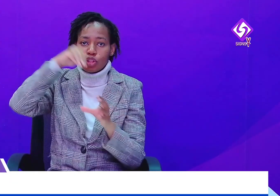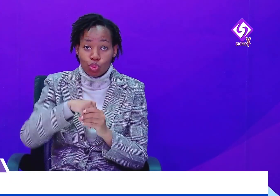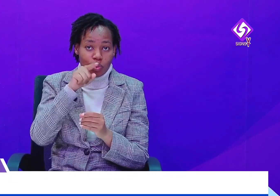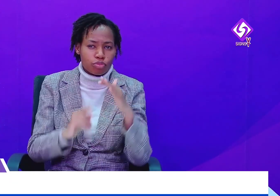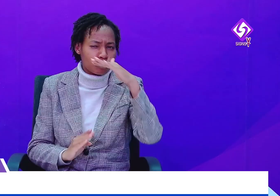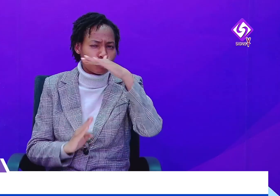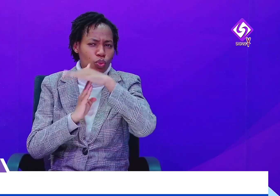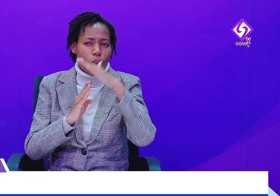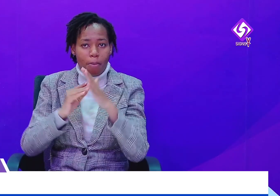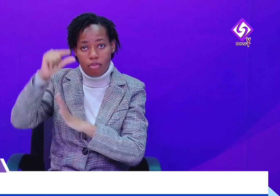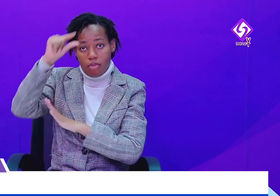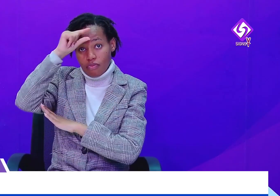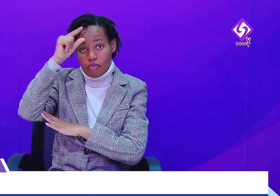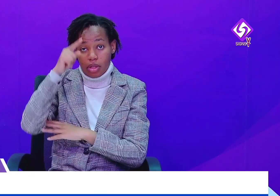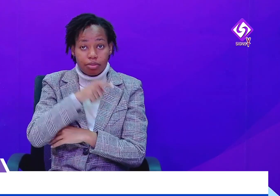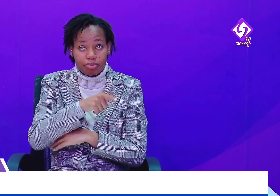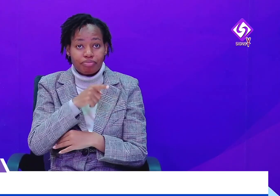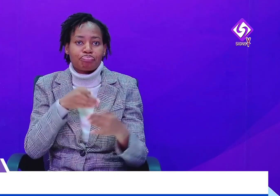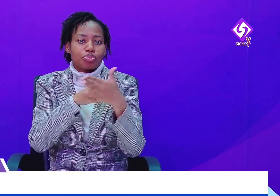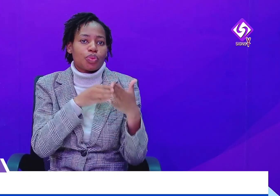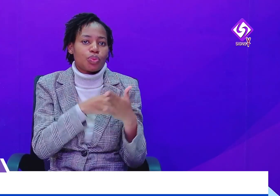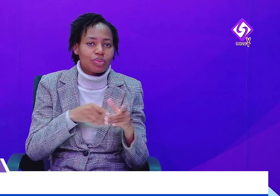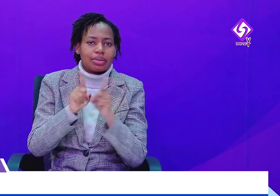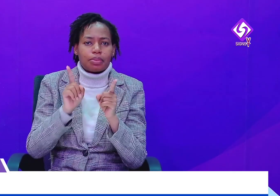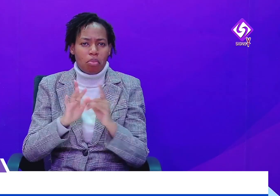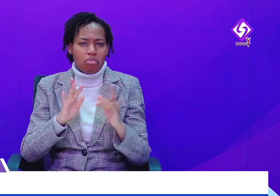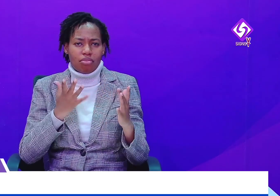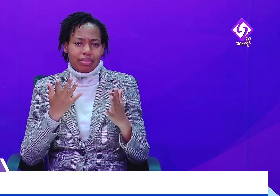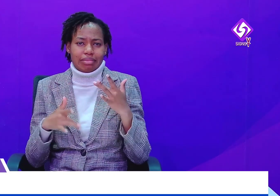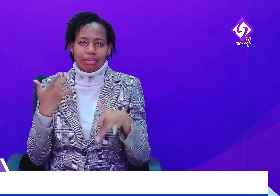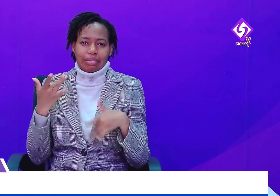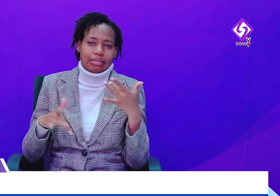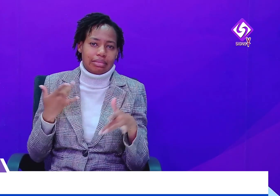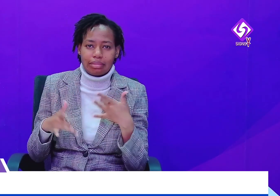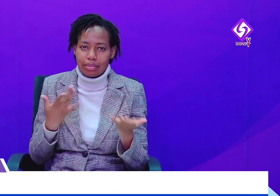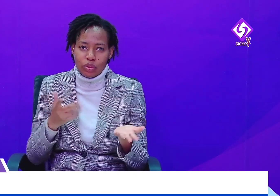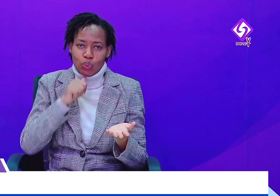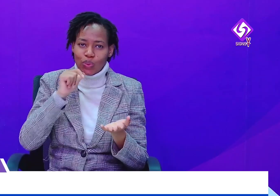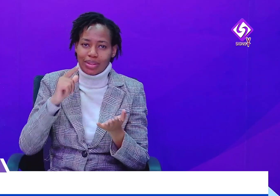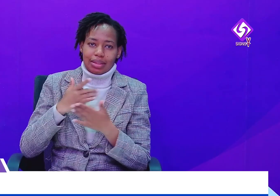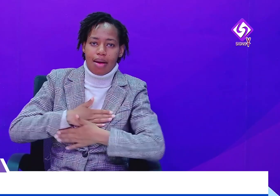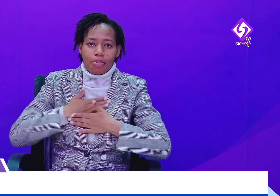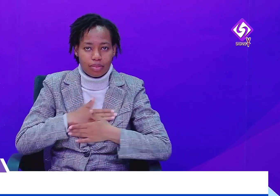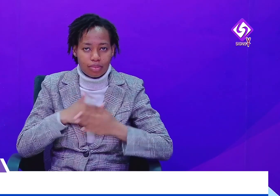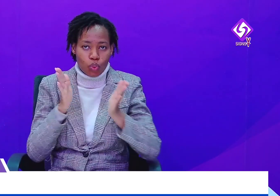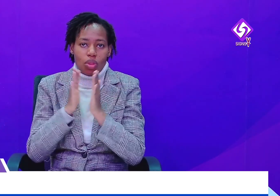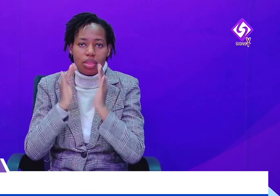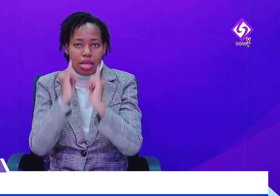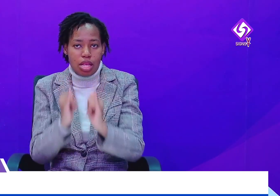intensified calls for greater inclusion in top government ranks and expressed sharp dissatisfaction with the